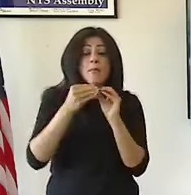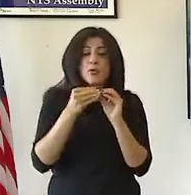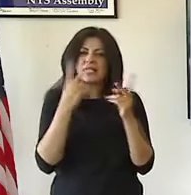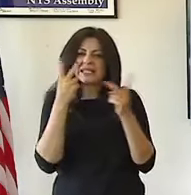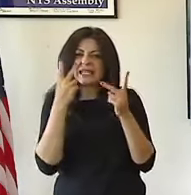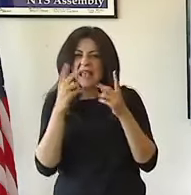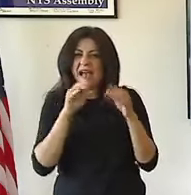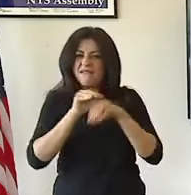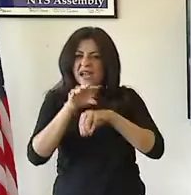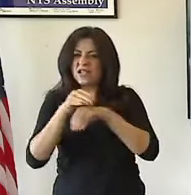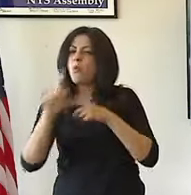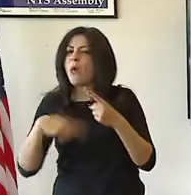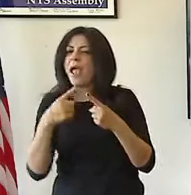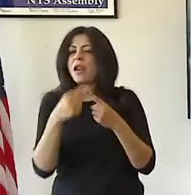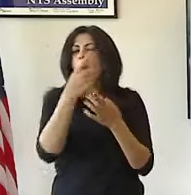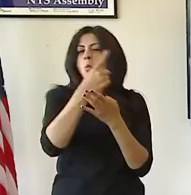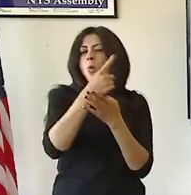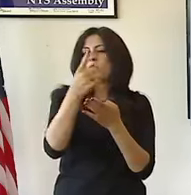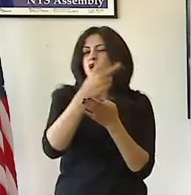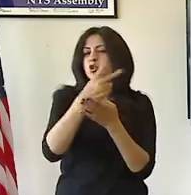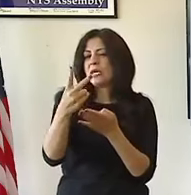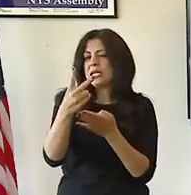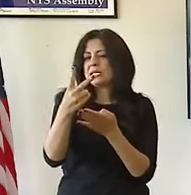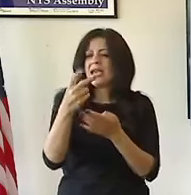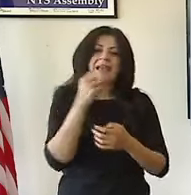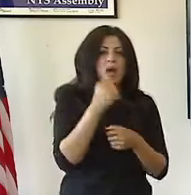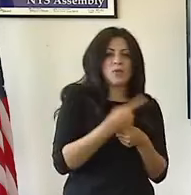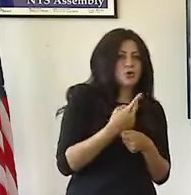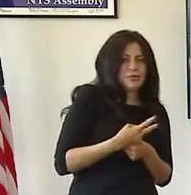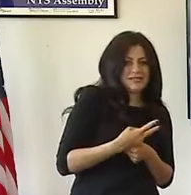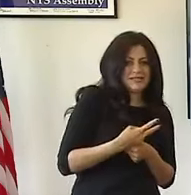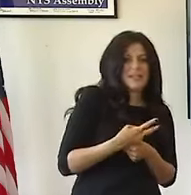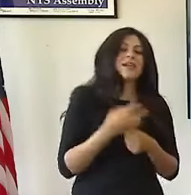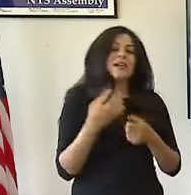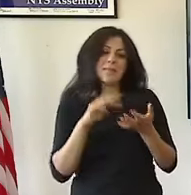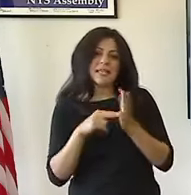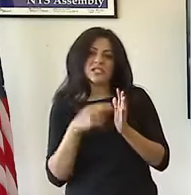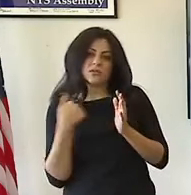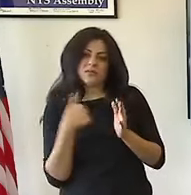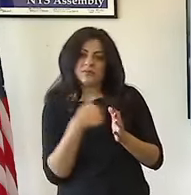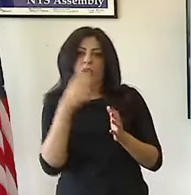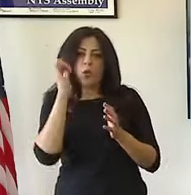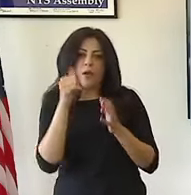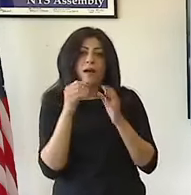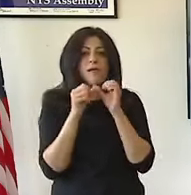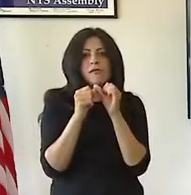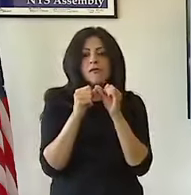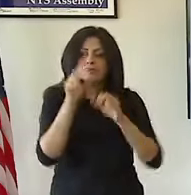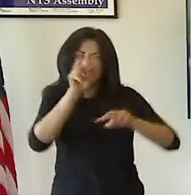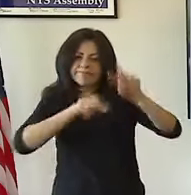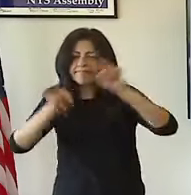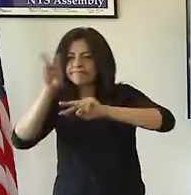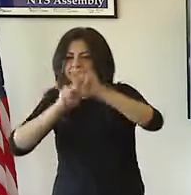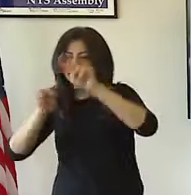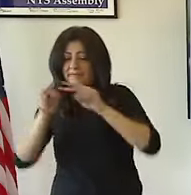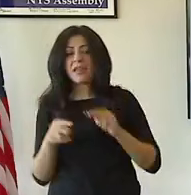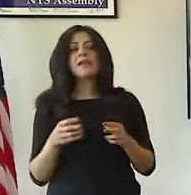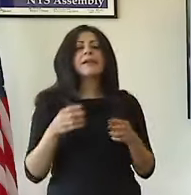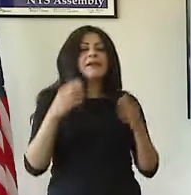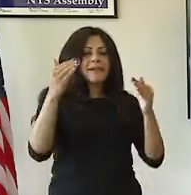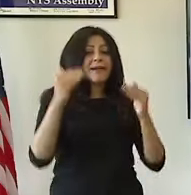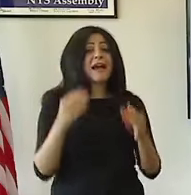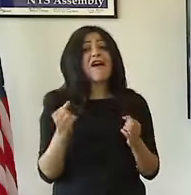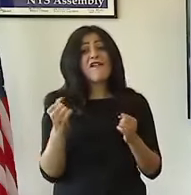or 2 days from now. So we'll continue to monitor it. Several people want me to get a tattoo. Is that true? Thank you.